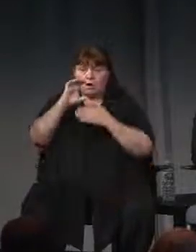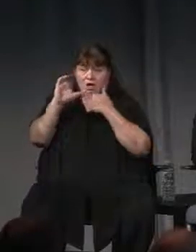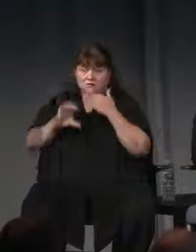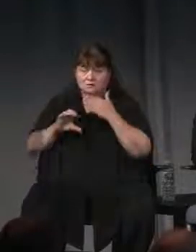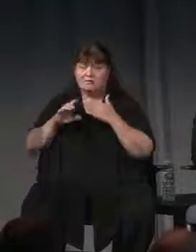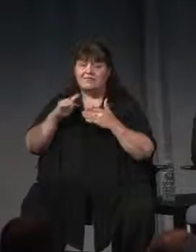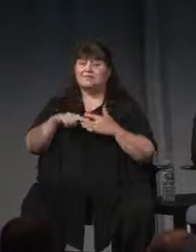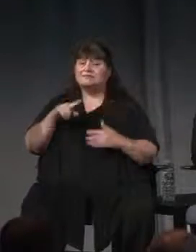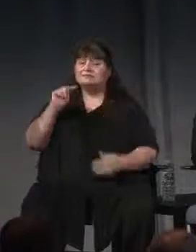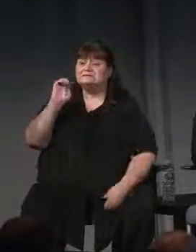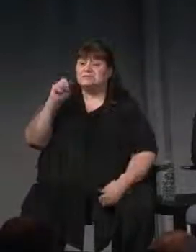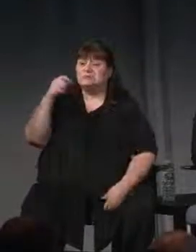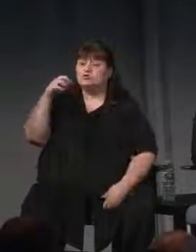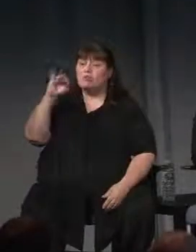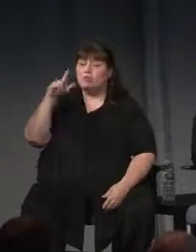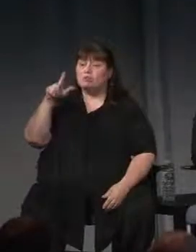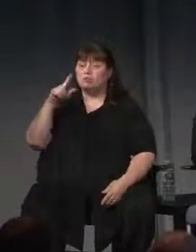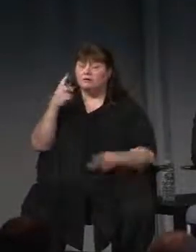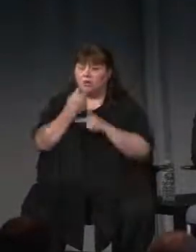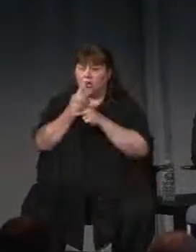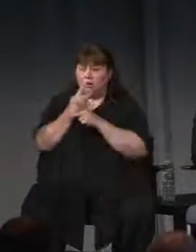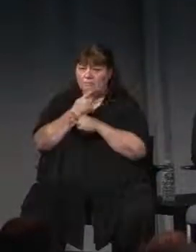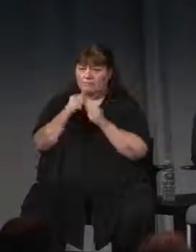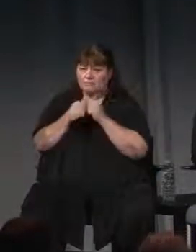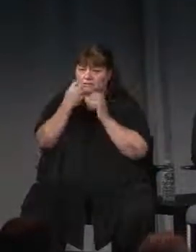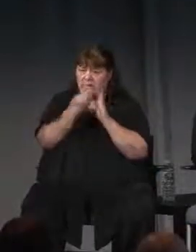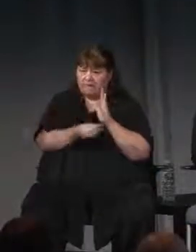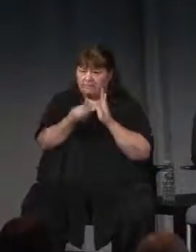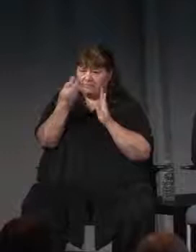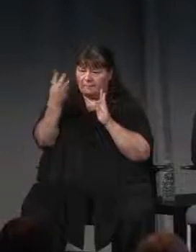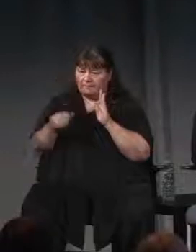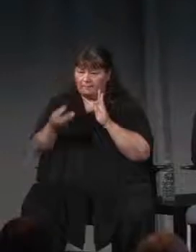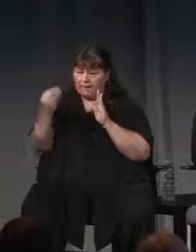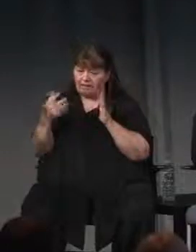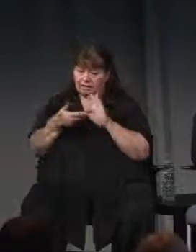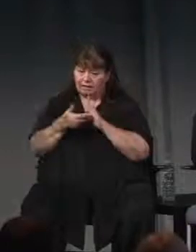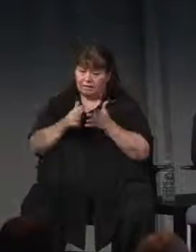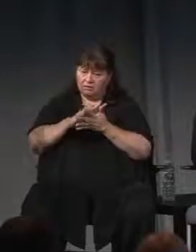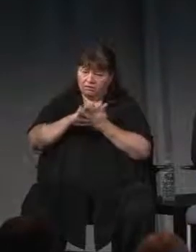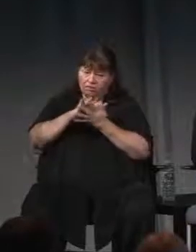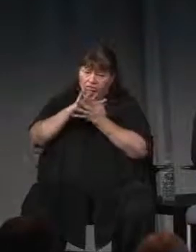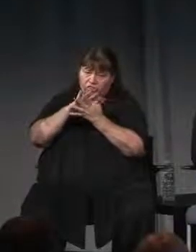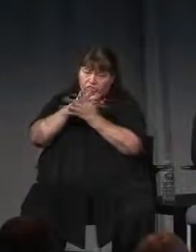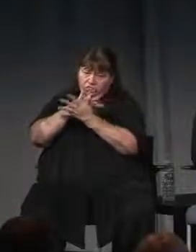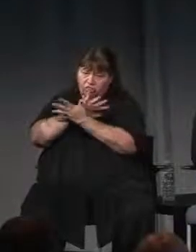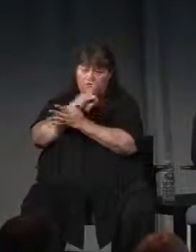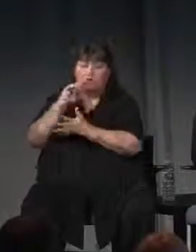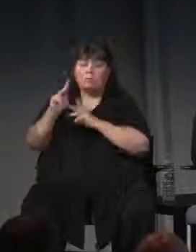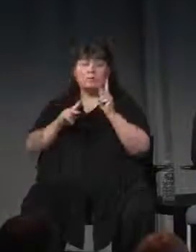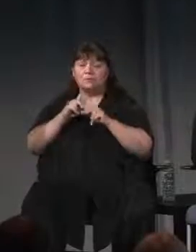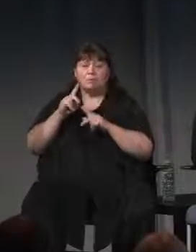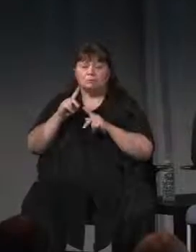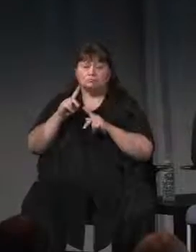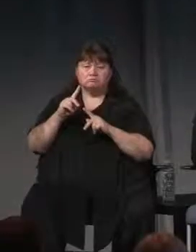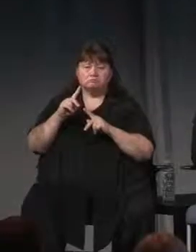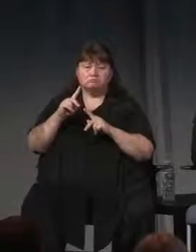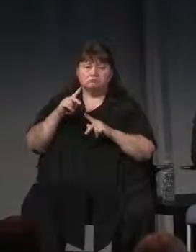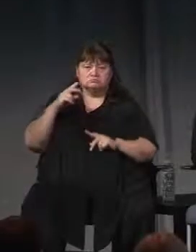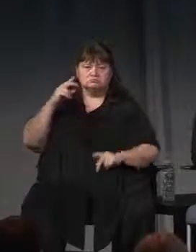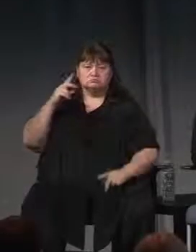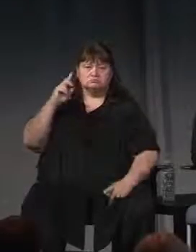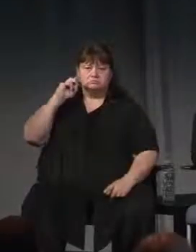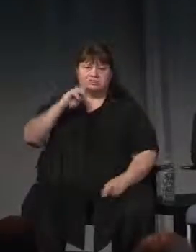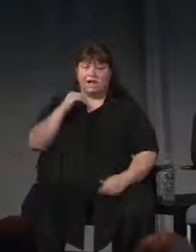temporal resolution seems to be worse. And so you get rid of those gaps, and things get more smeared together for someone that has impaired hearing. And I don't know how that